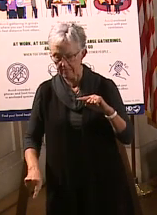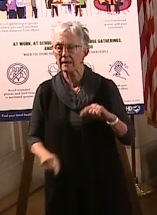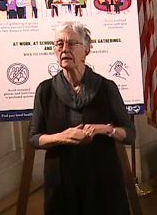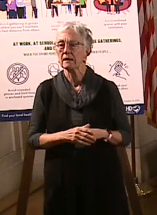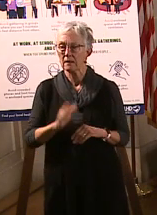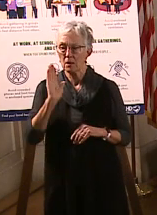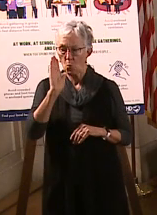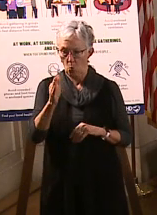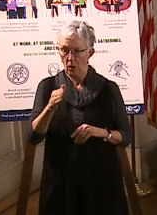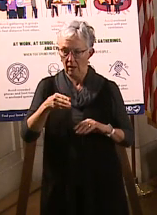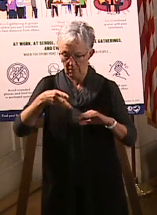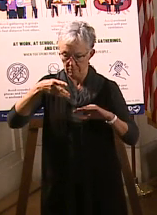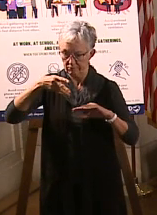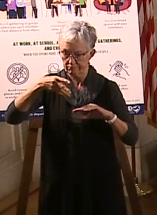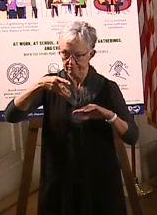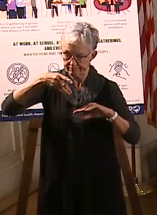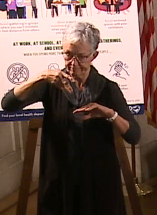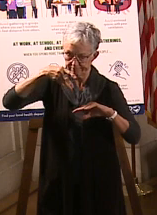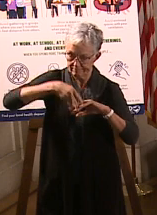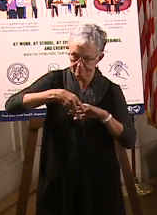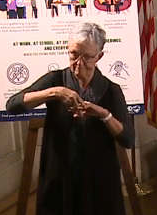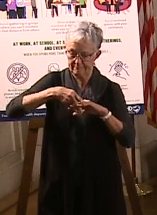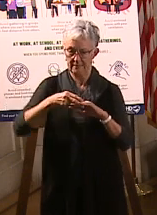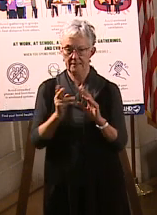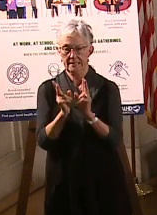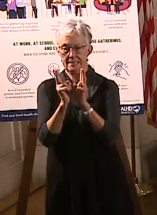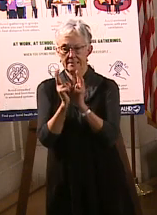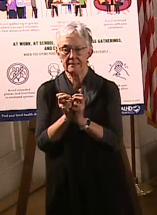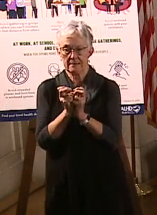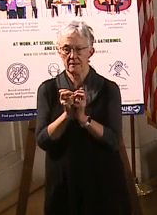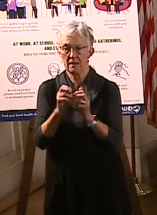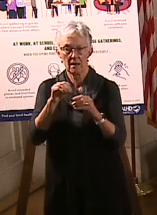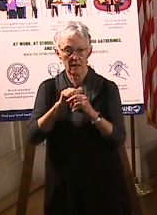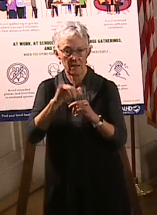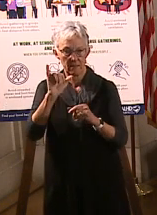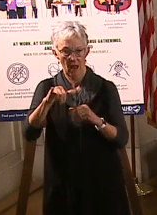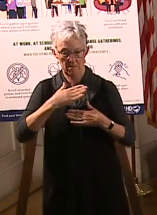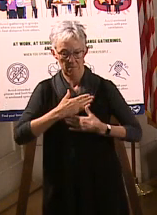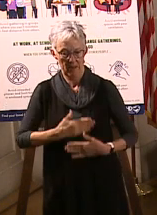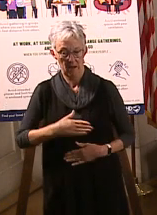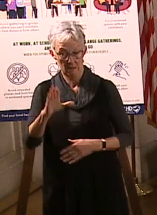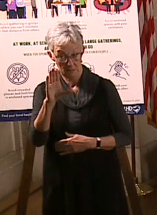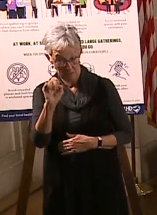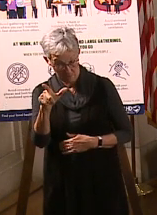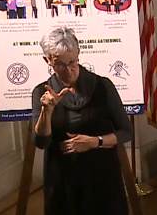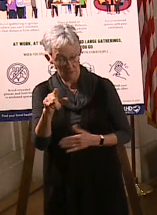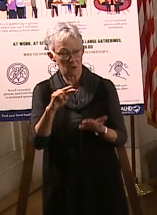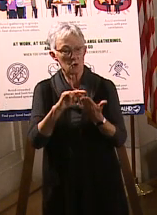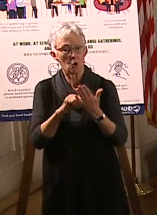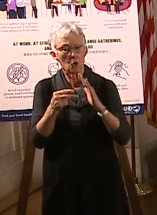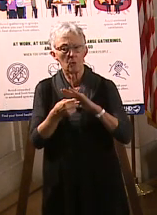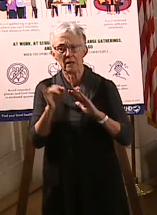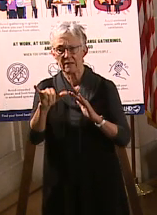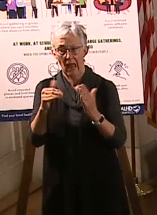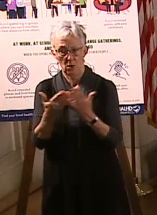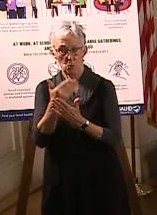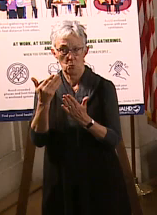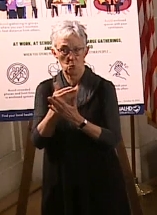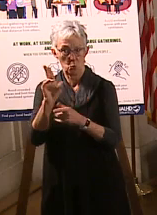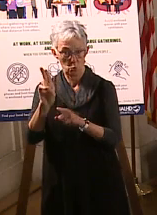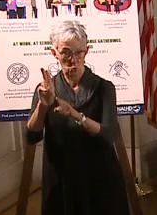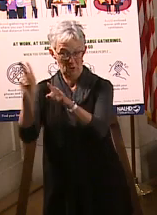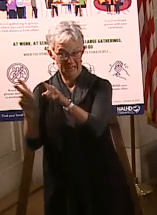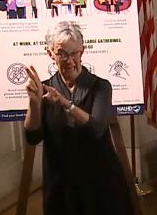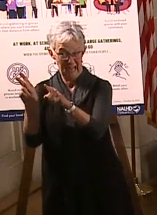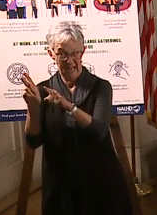attach to that receptor on the cell. So what is happening with this new UK strain is